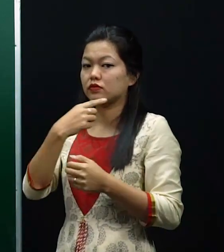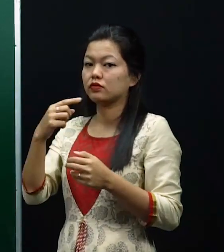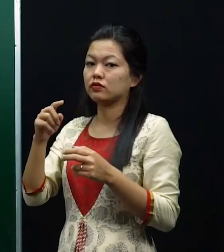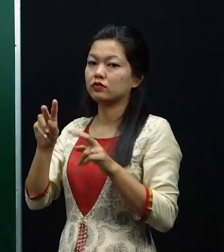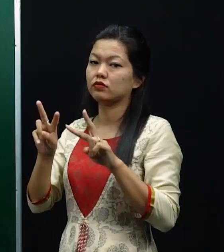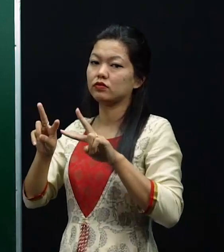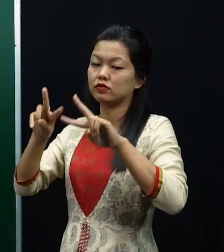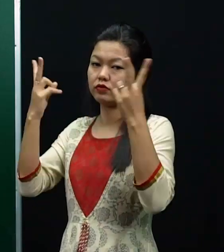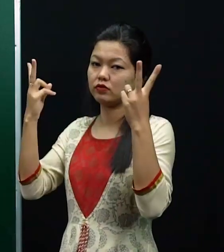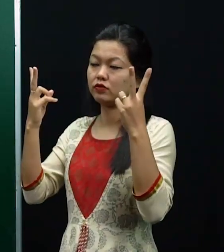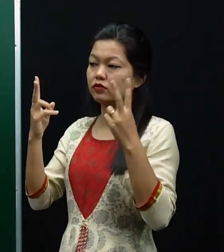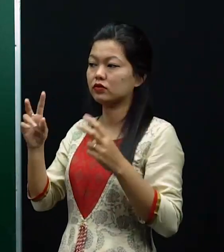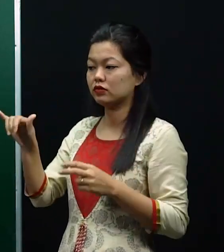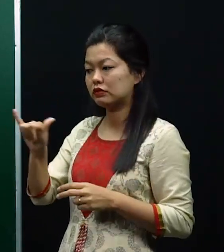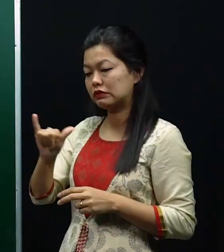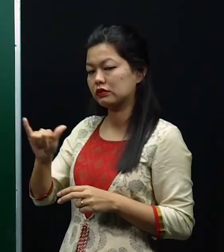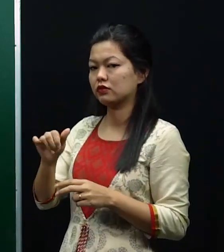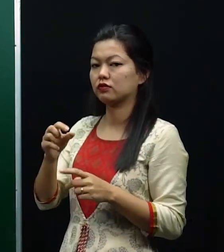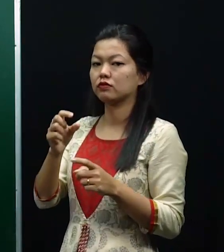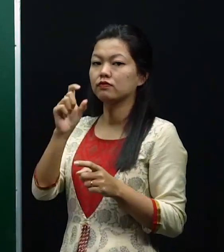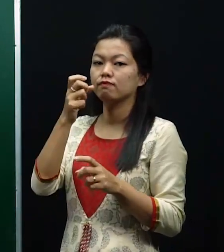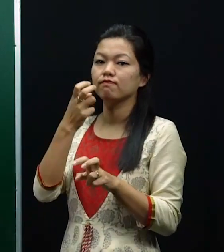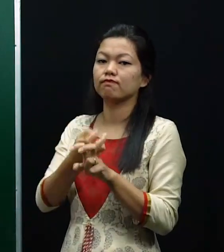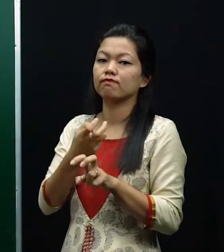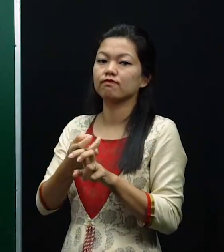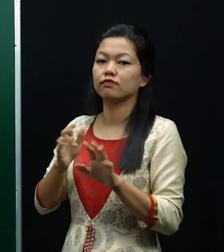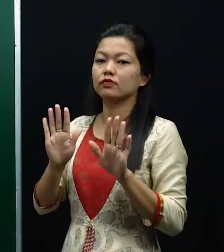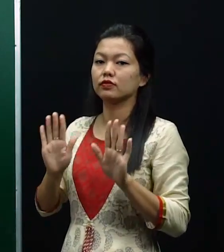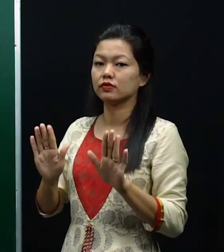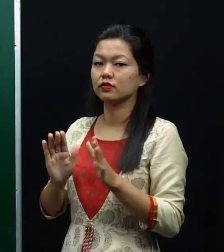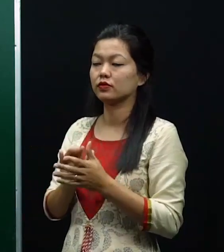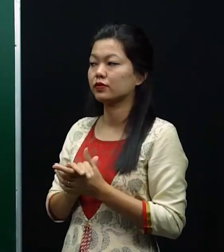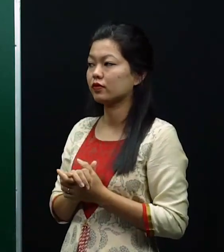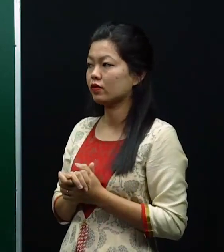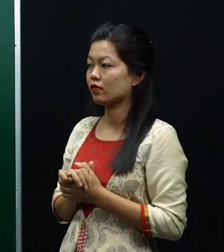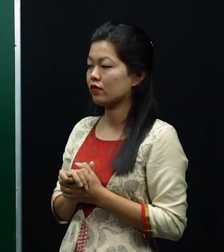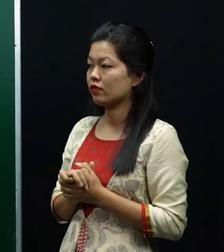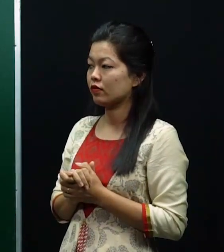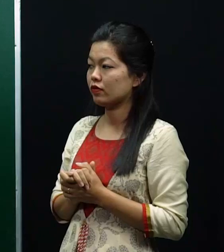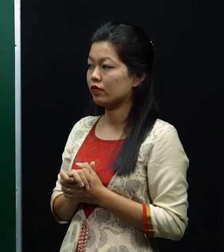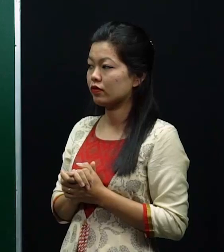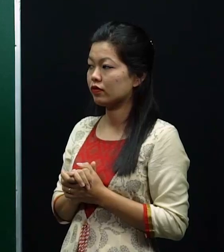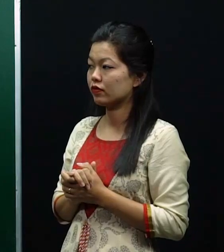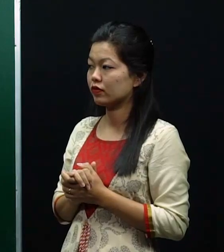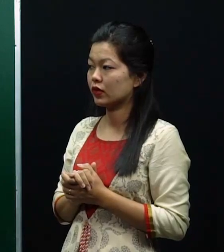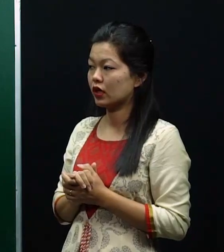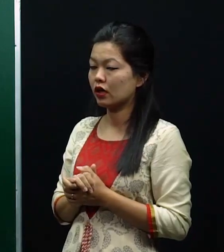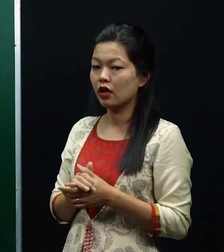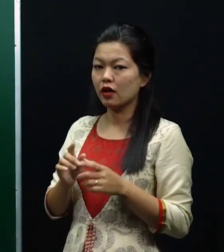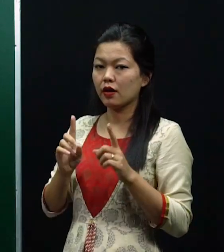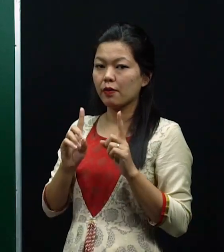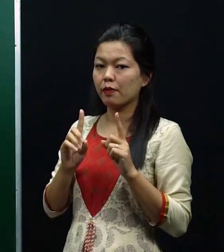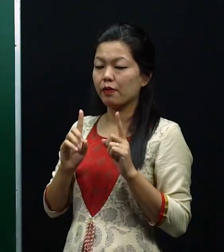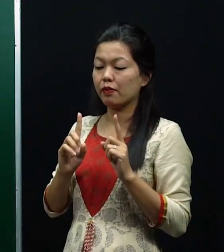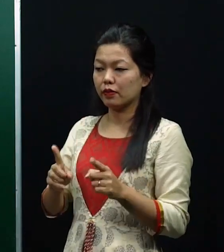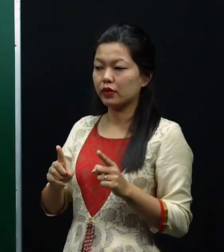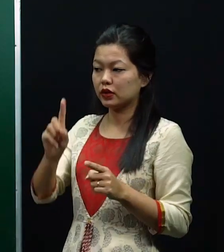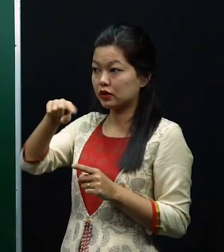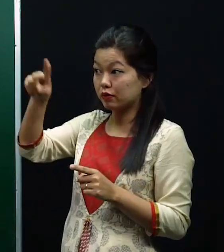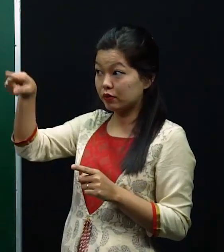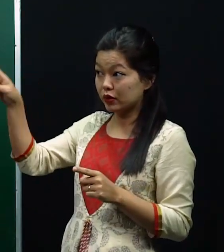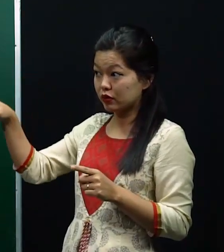wall of the mountain. And see, these stone faces, when you go close to them, what happens is you don't really see the face